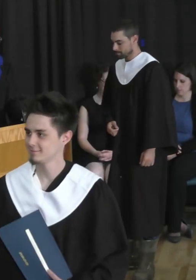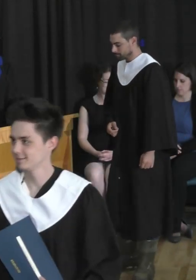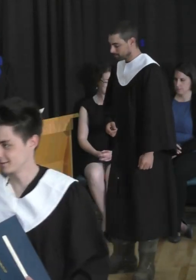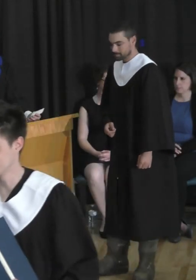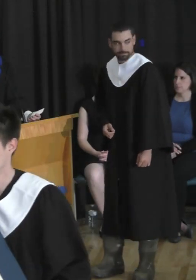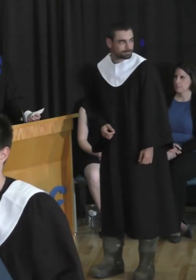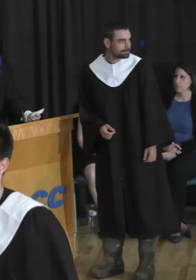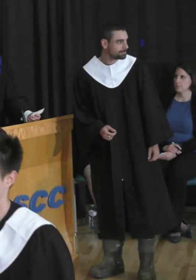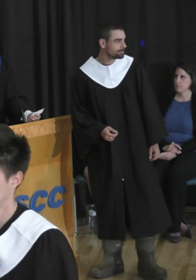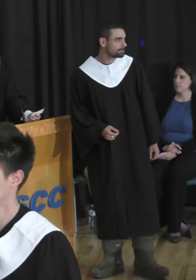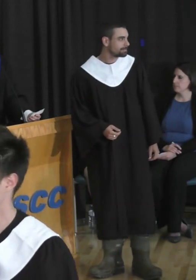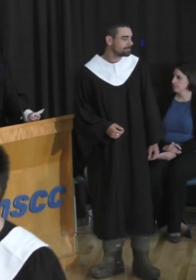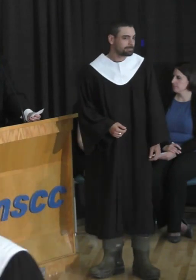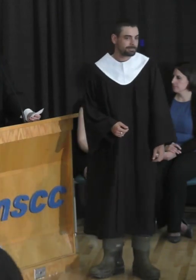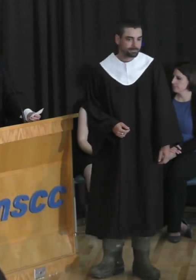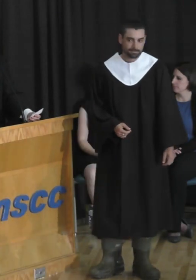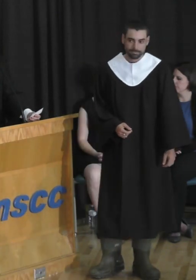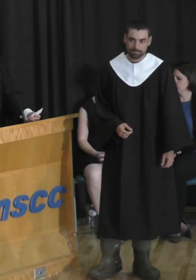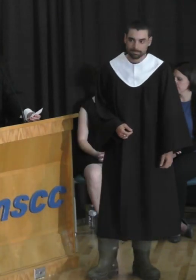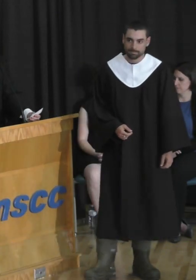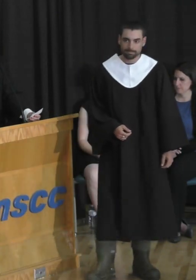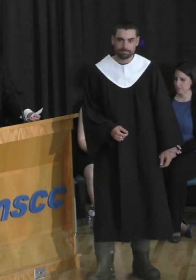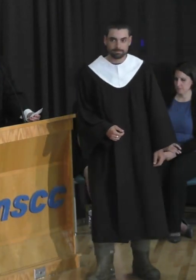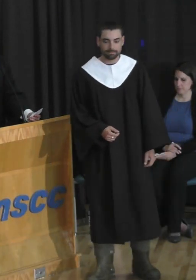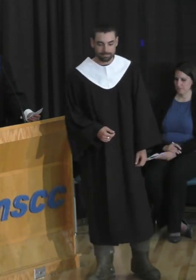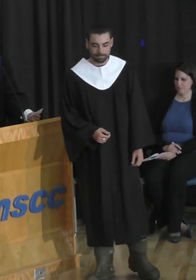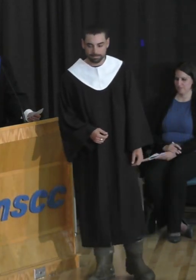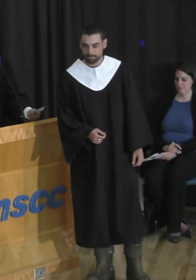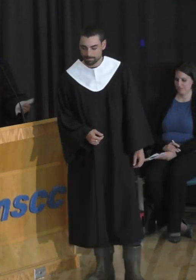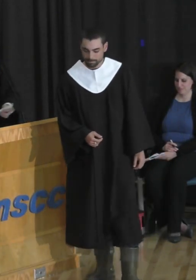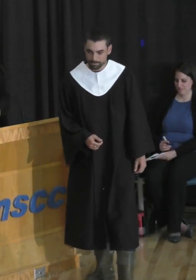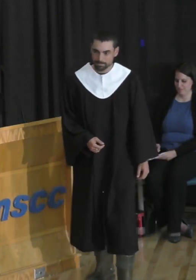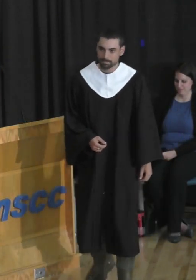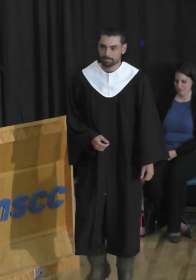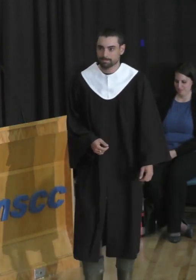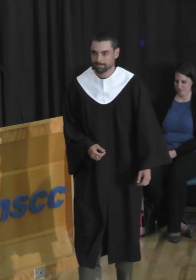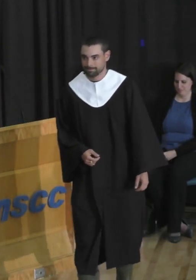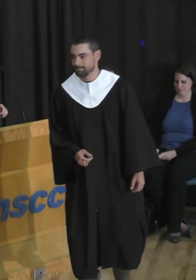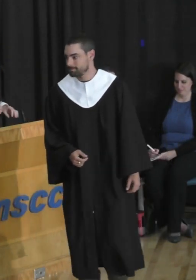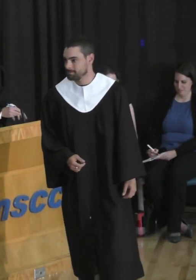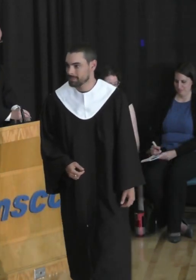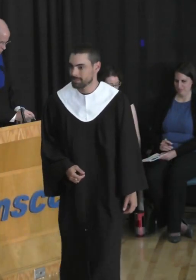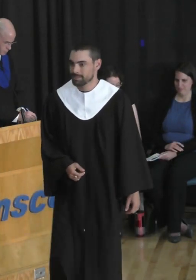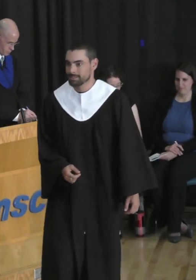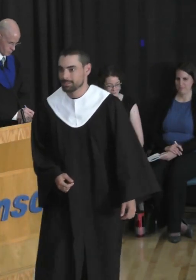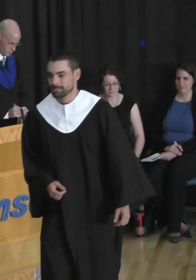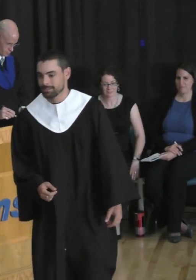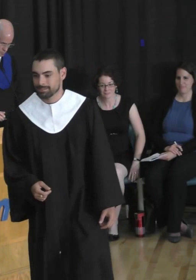Skylar Walker, honors.